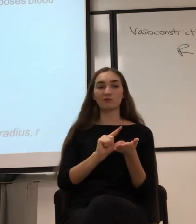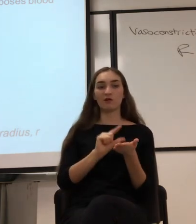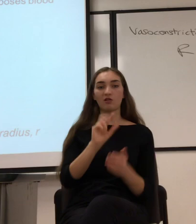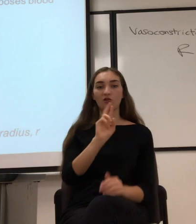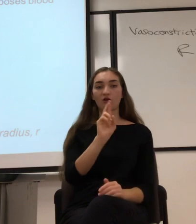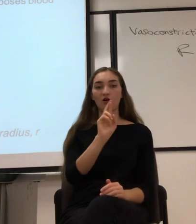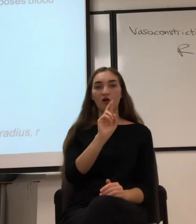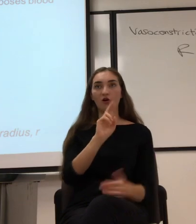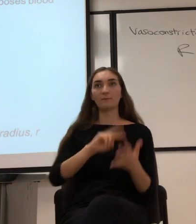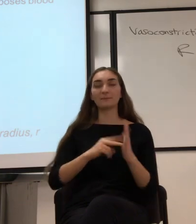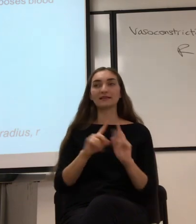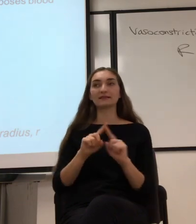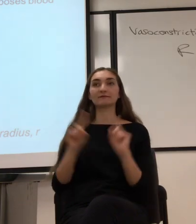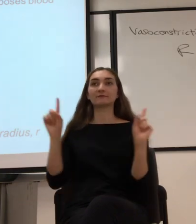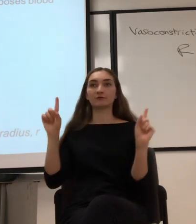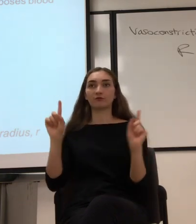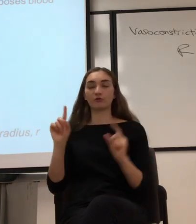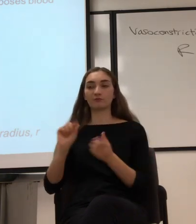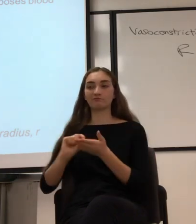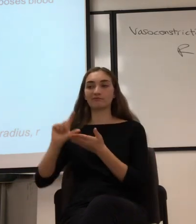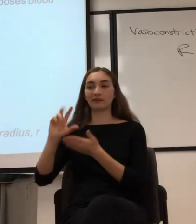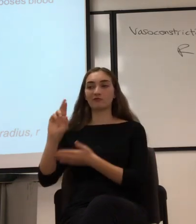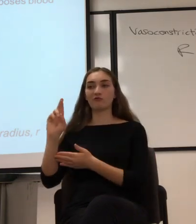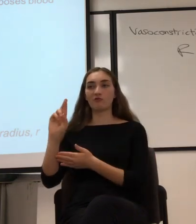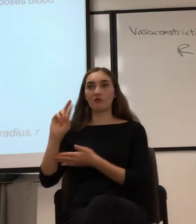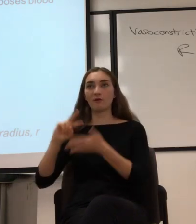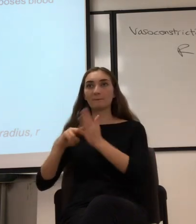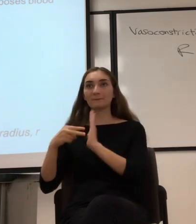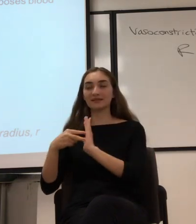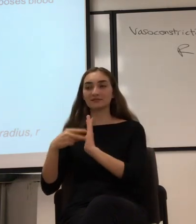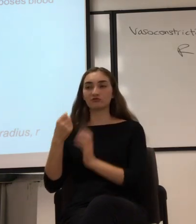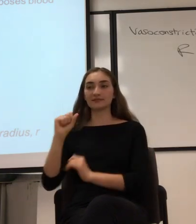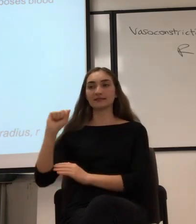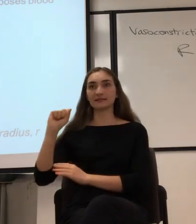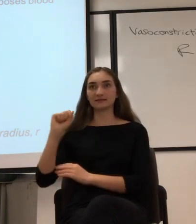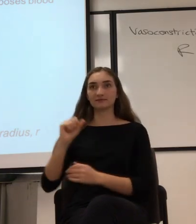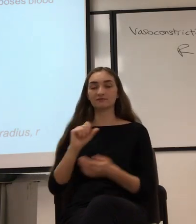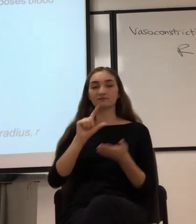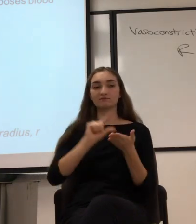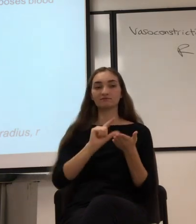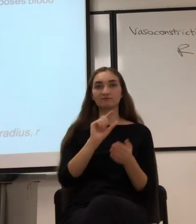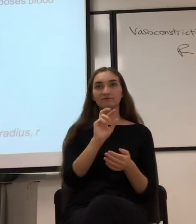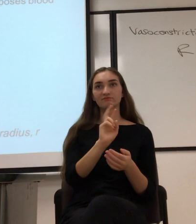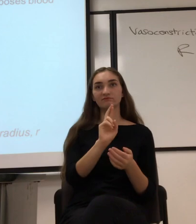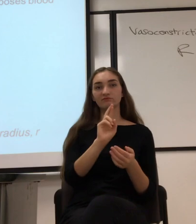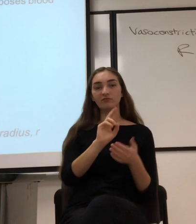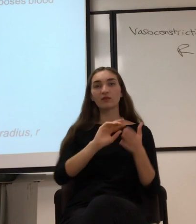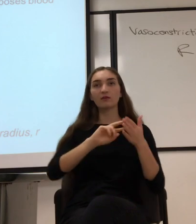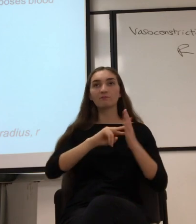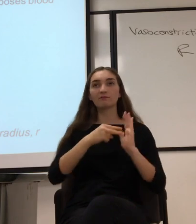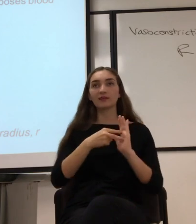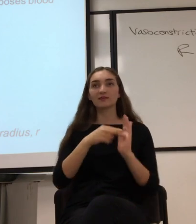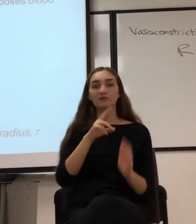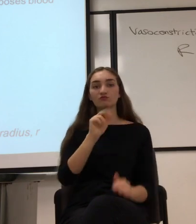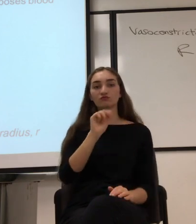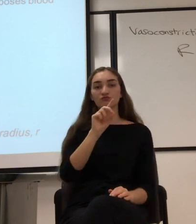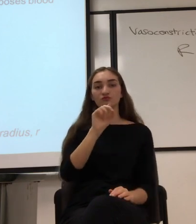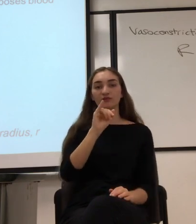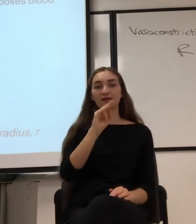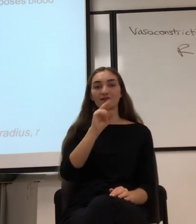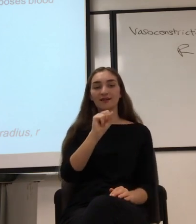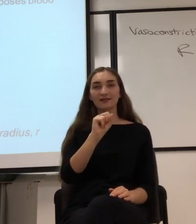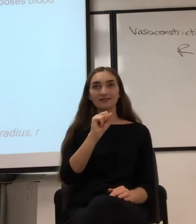something completely different. The radius of the diameter, the radius of the blood vessel.